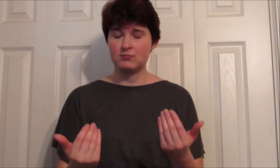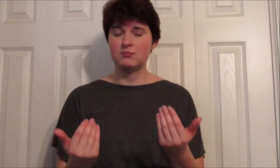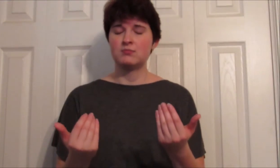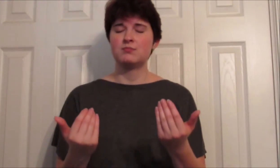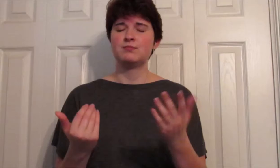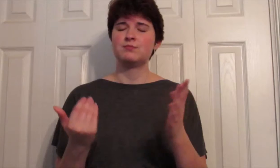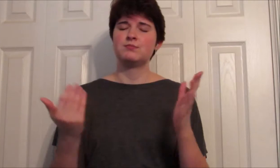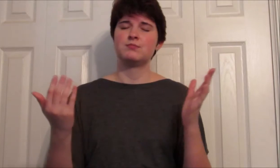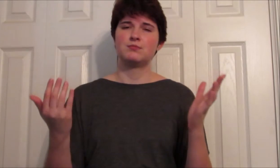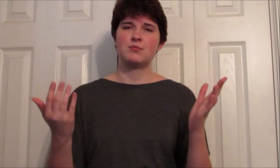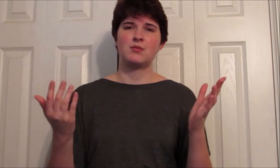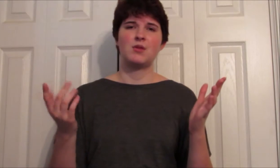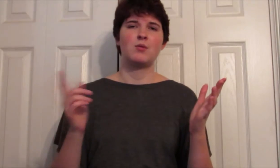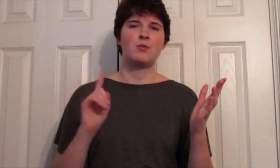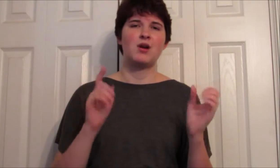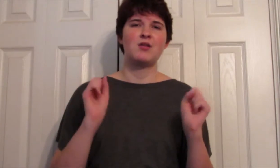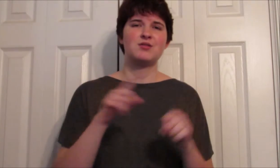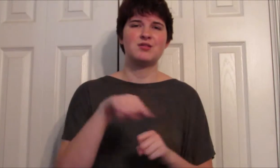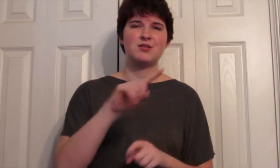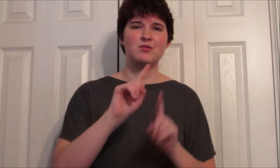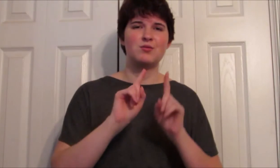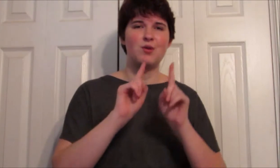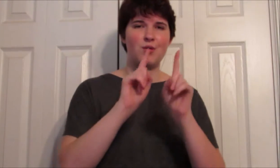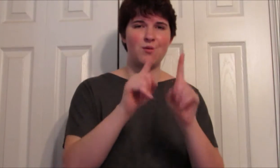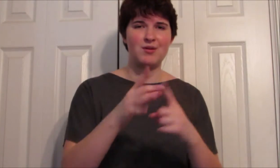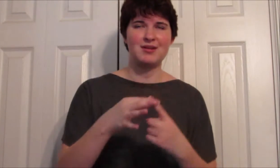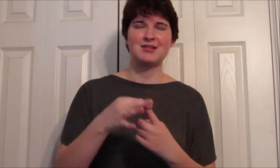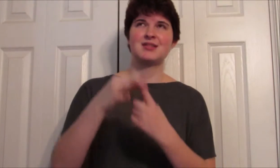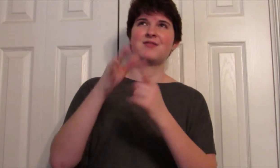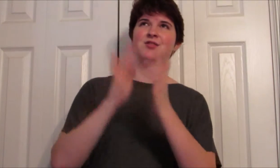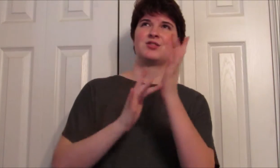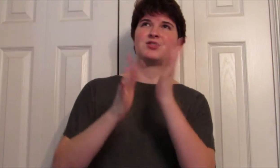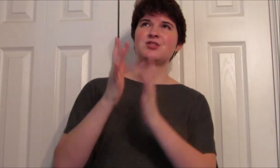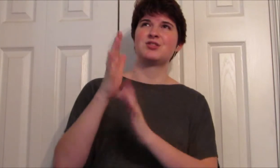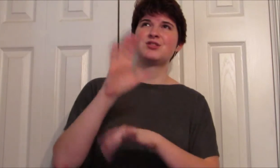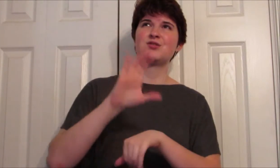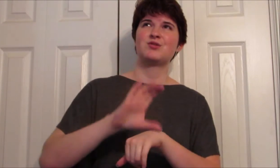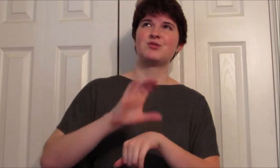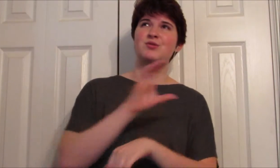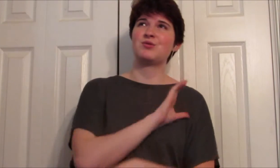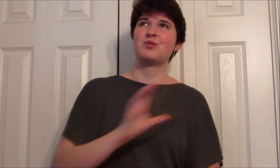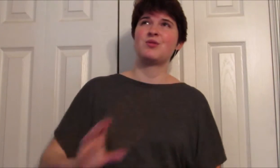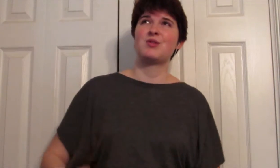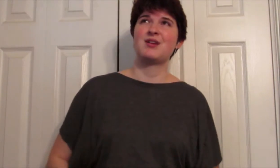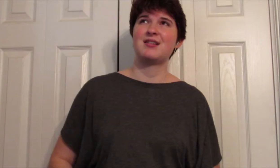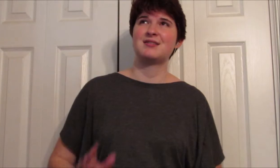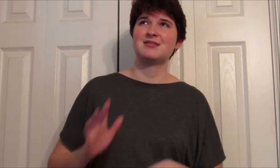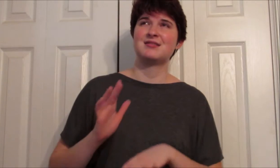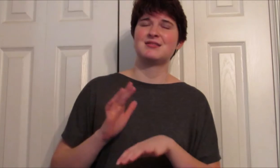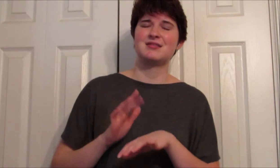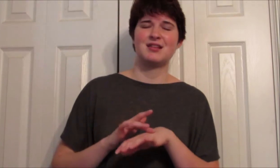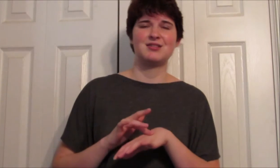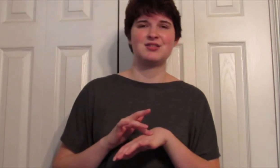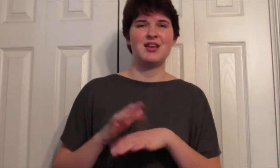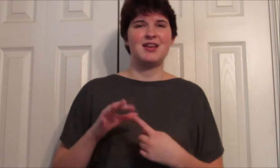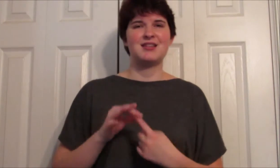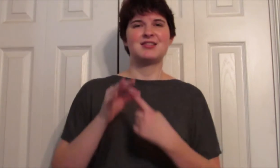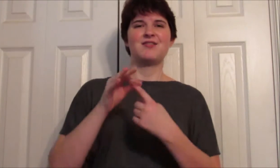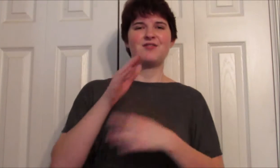then where else but to the healing touch of Jesus Christ, where else have you got to go? Where else but into the arms of God are you going to